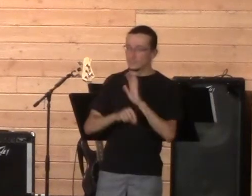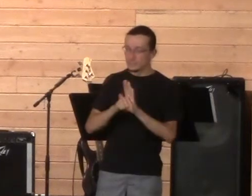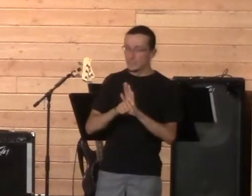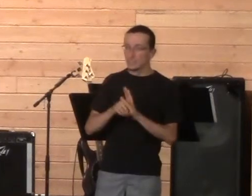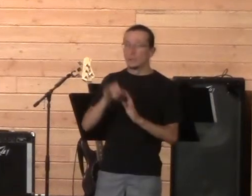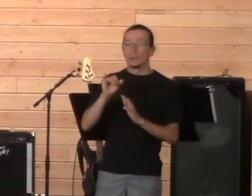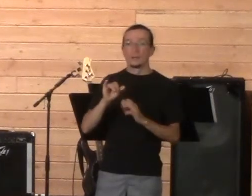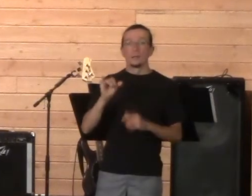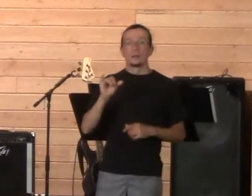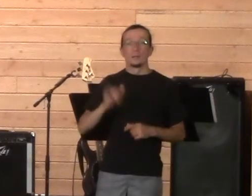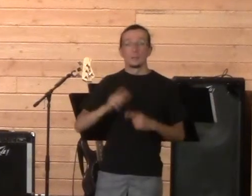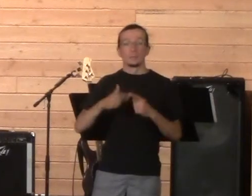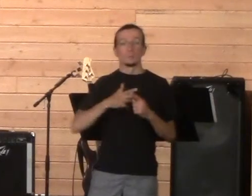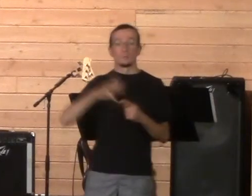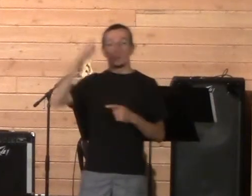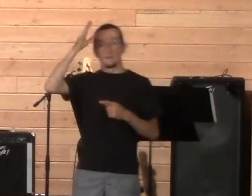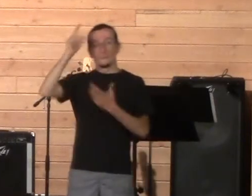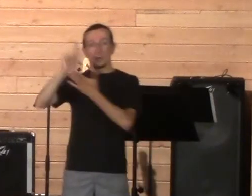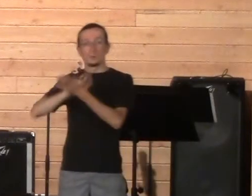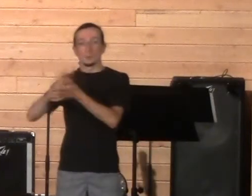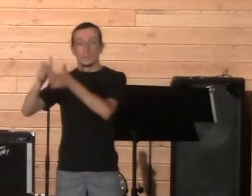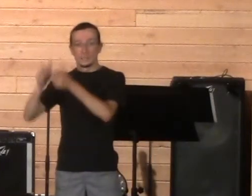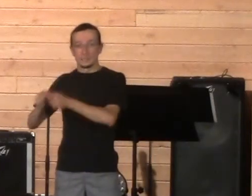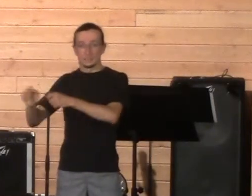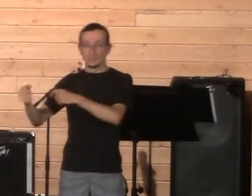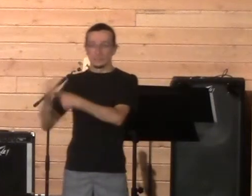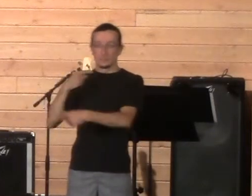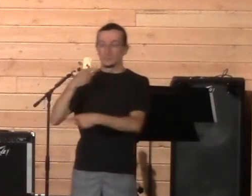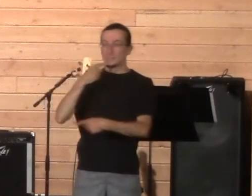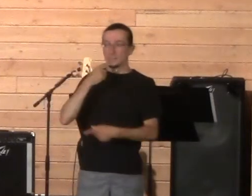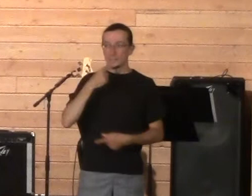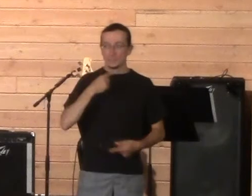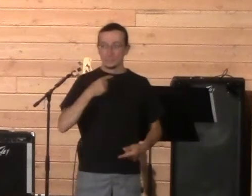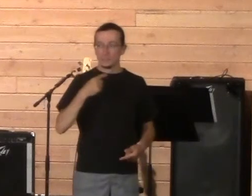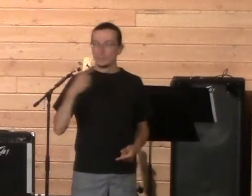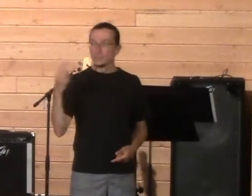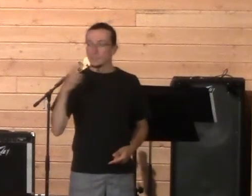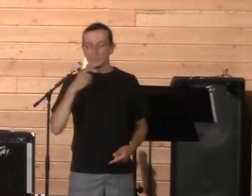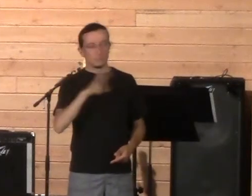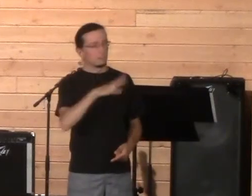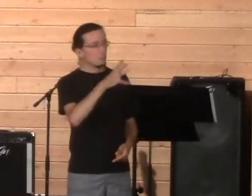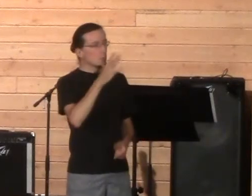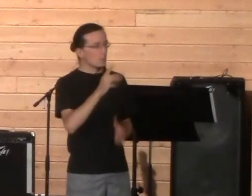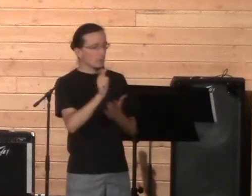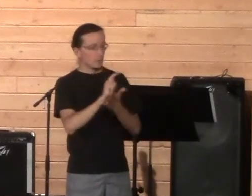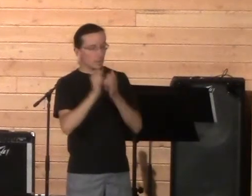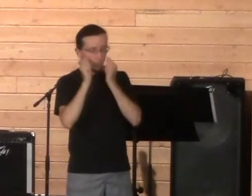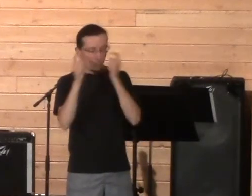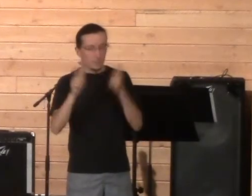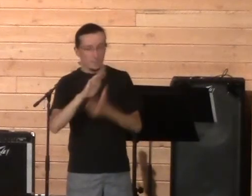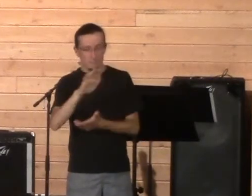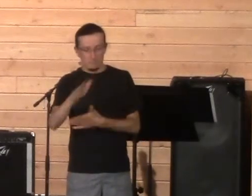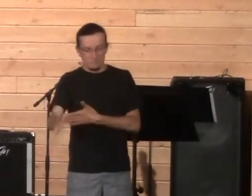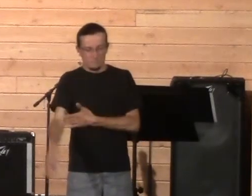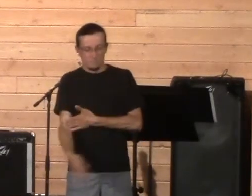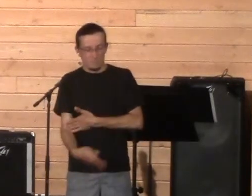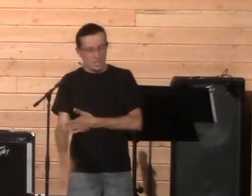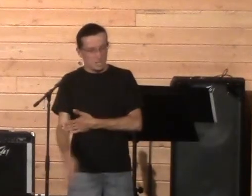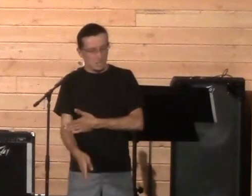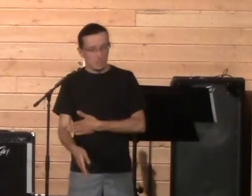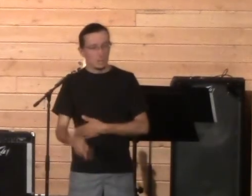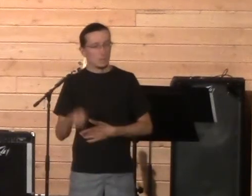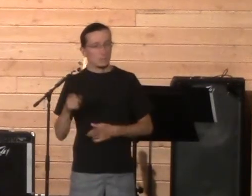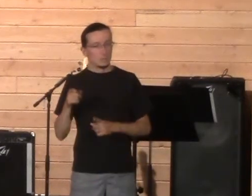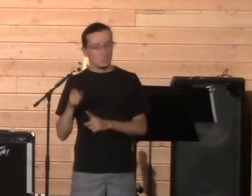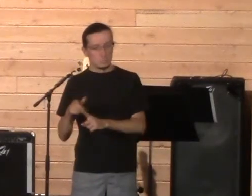a text from my father-in-law who said to me, your mother-in-law woke up in the middle of the night, and she